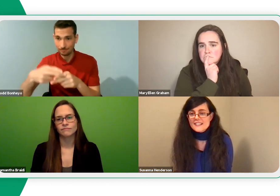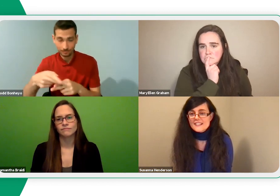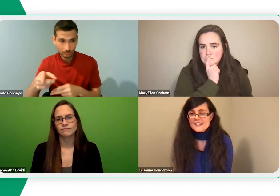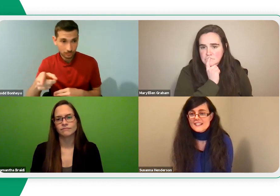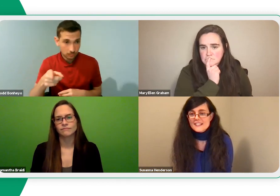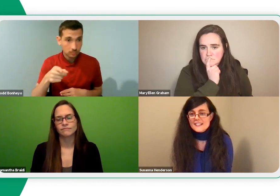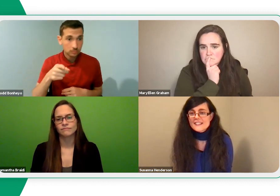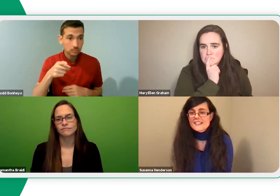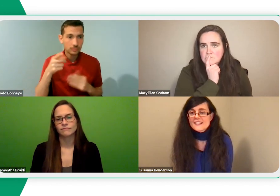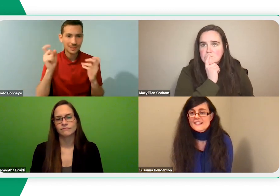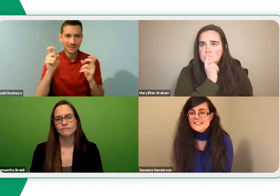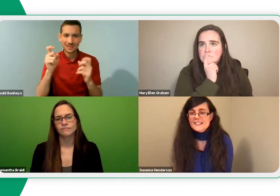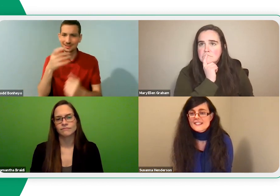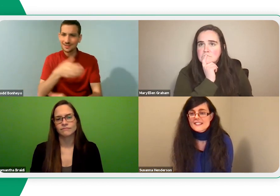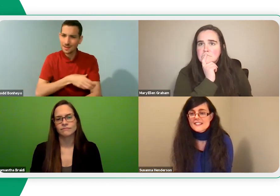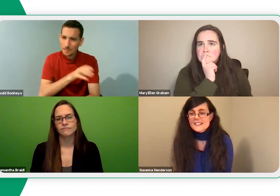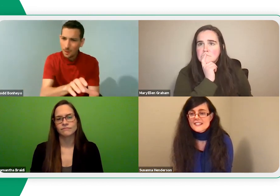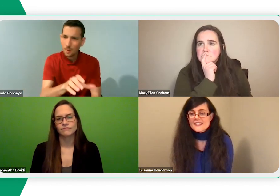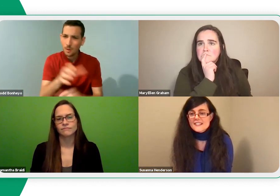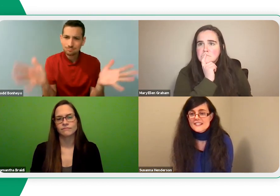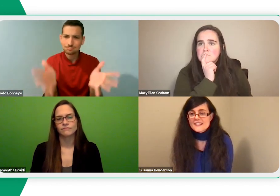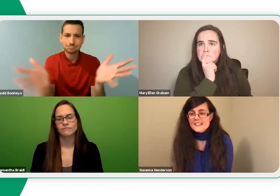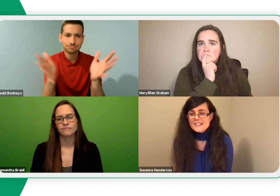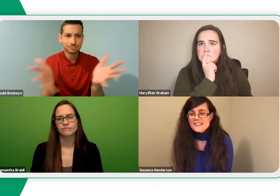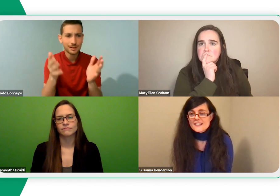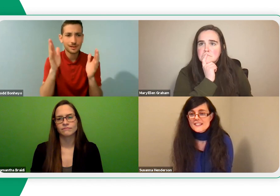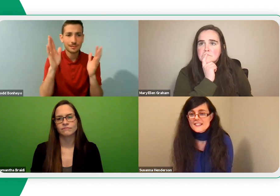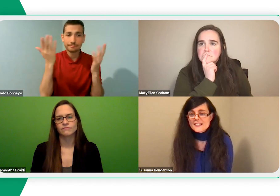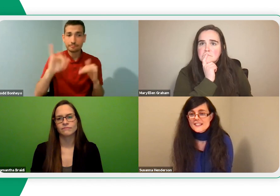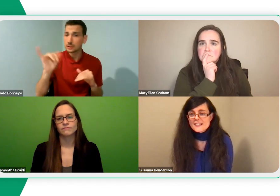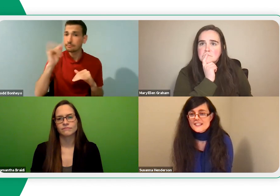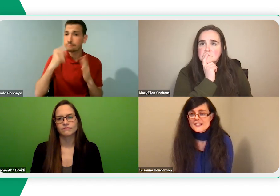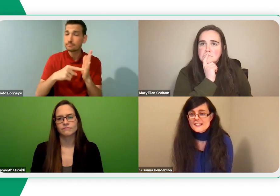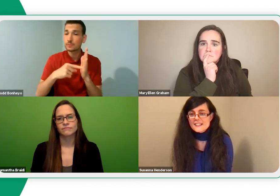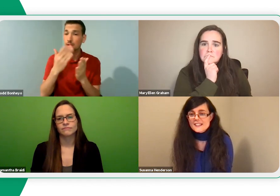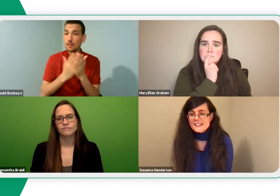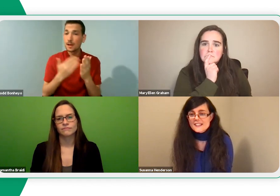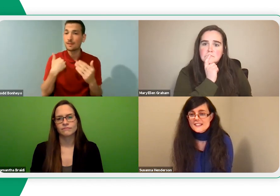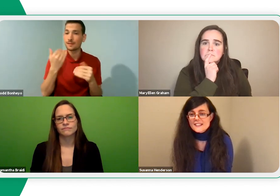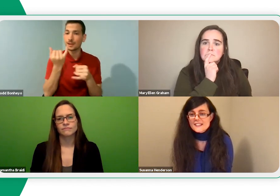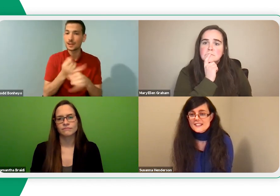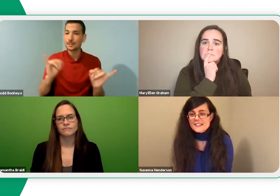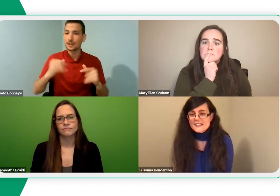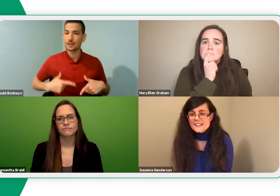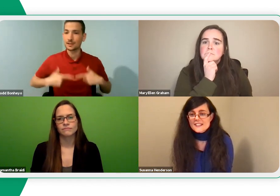by their parents, kind of like as Sam had mentioned. How do you empower them?